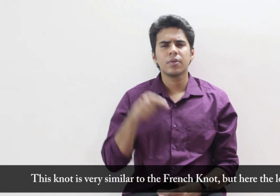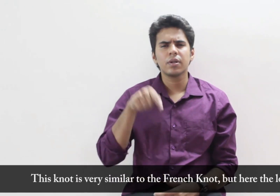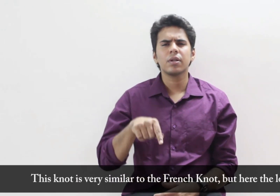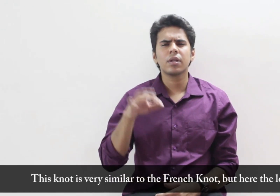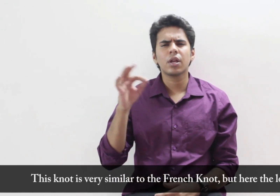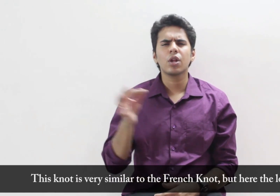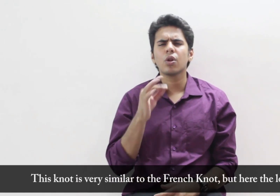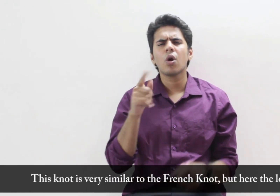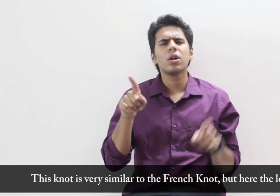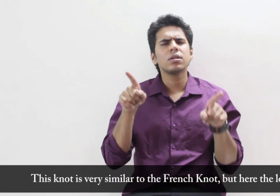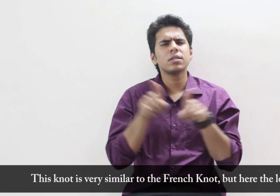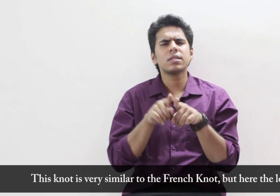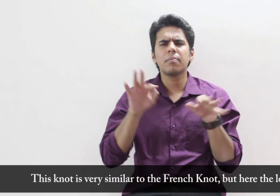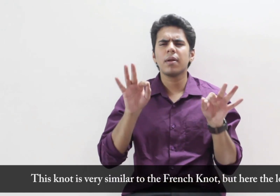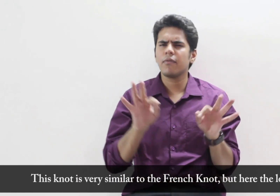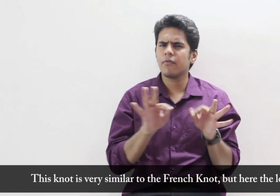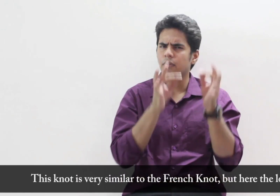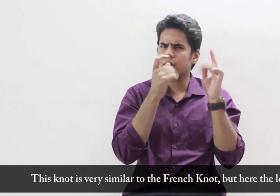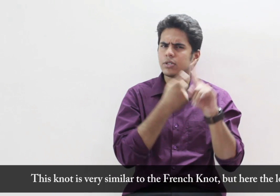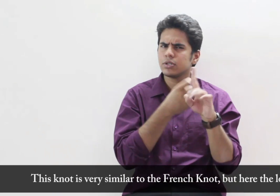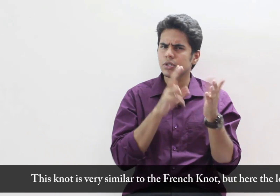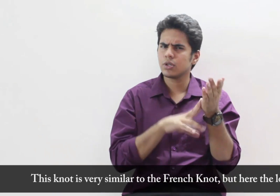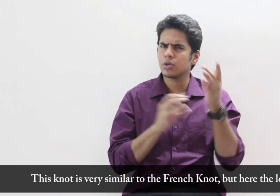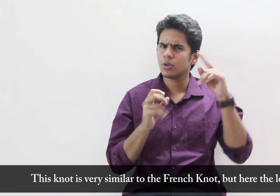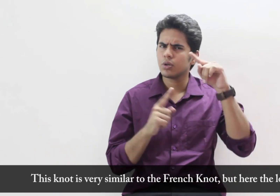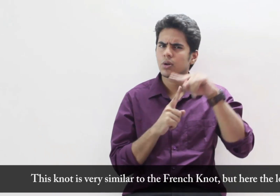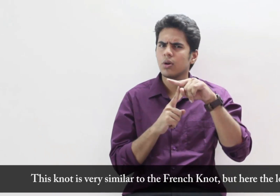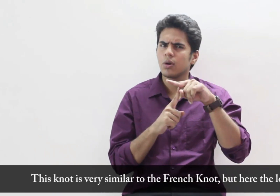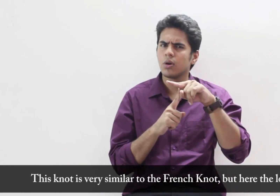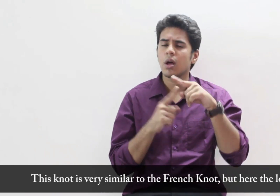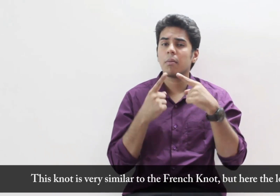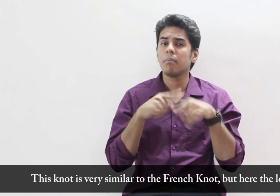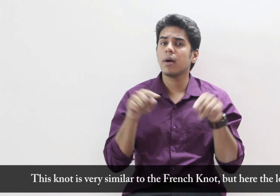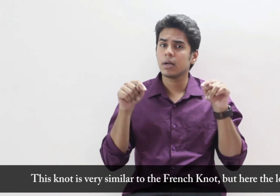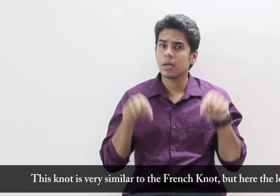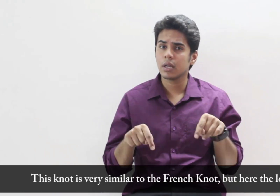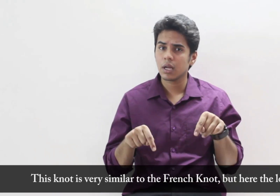This knot is very similar to the French knot, but here the loop is